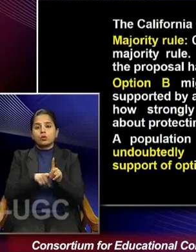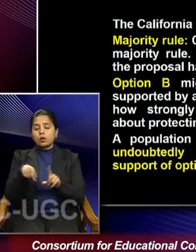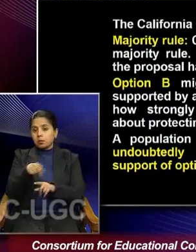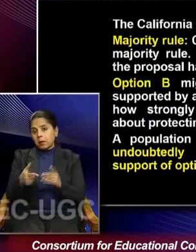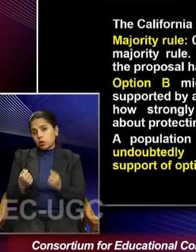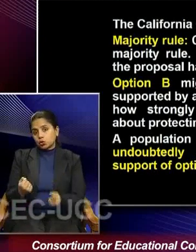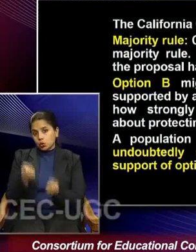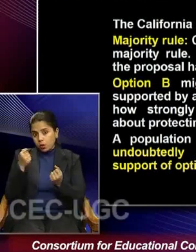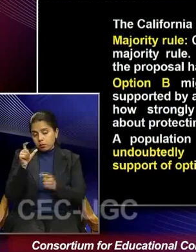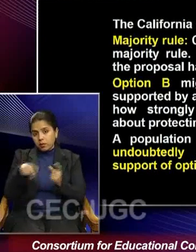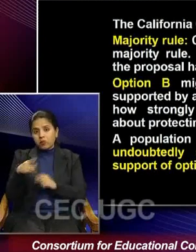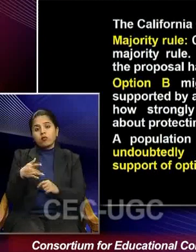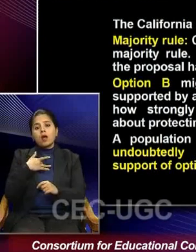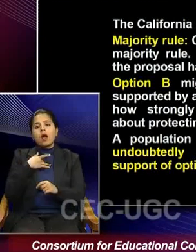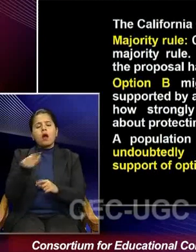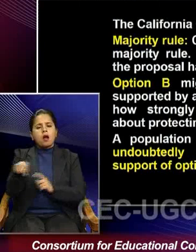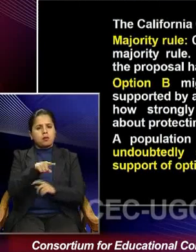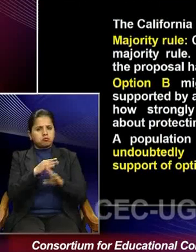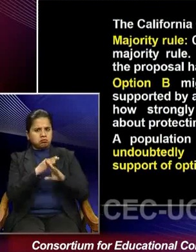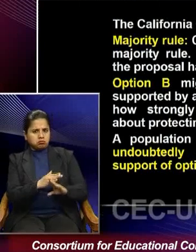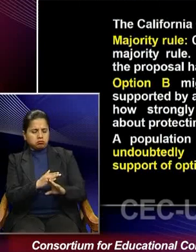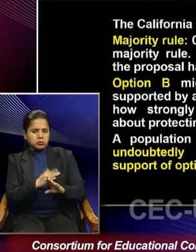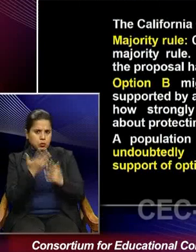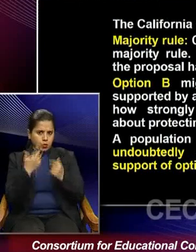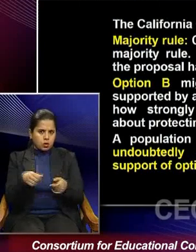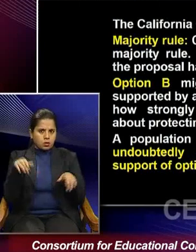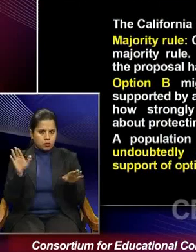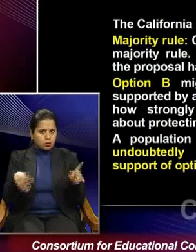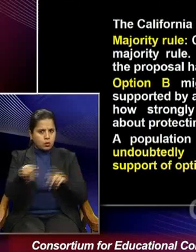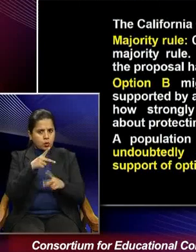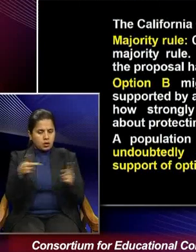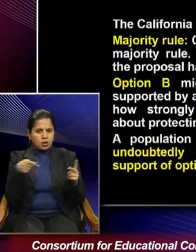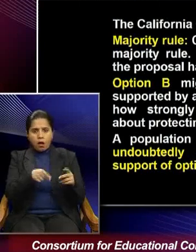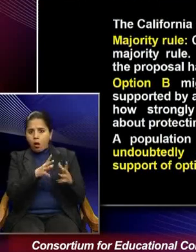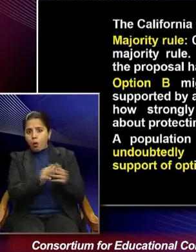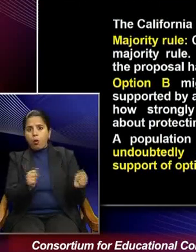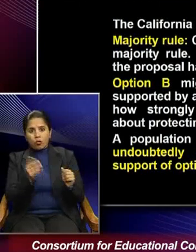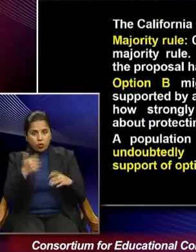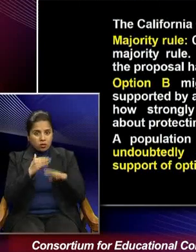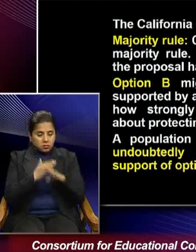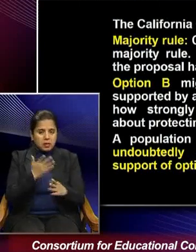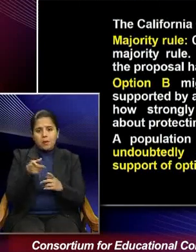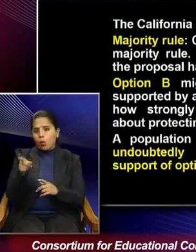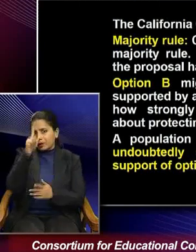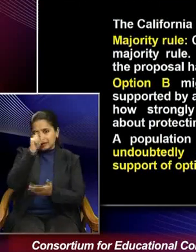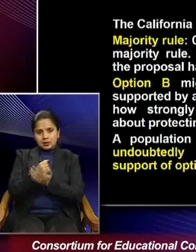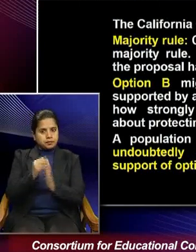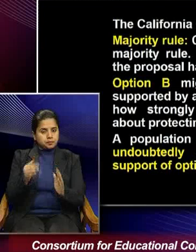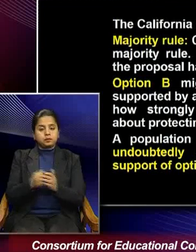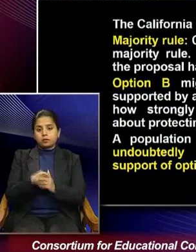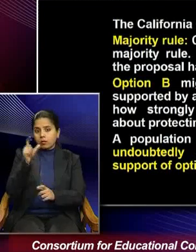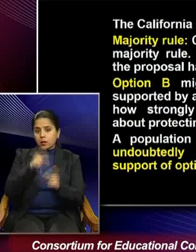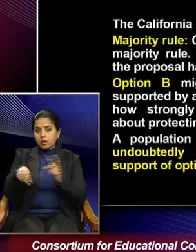the population feels about protecting the endangered species. A population